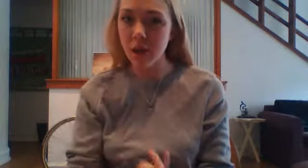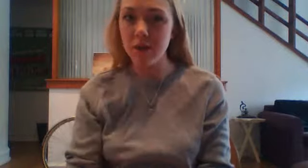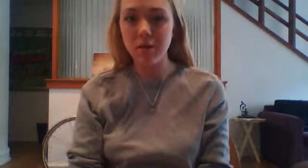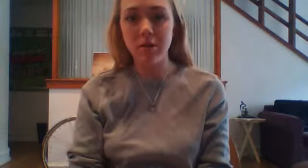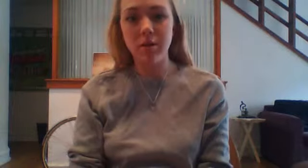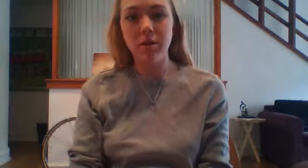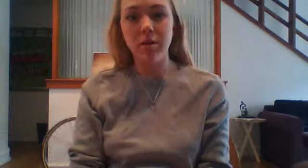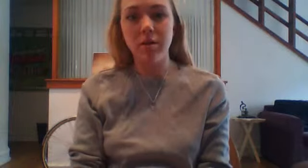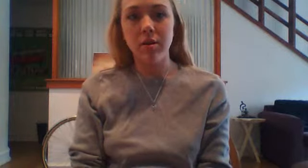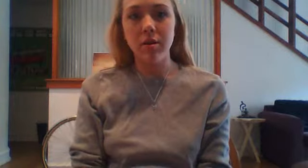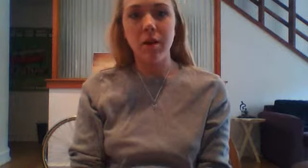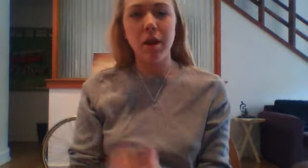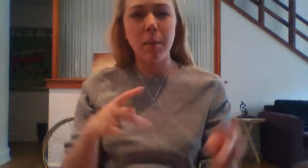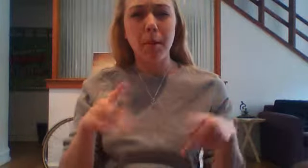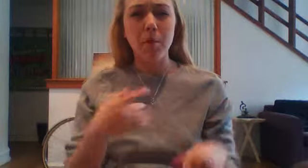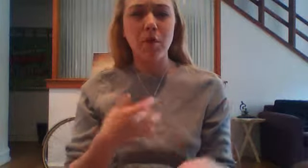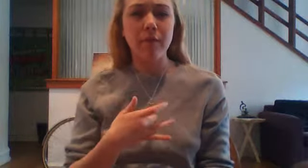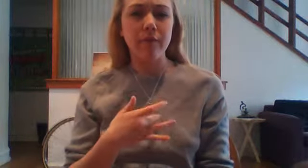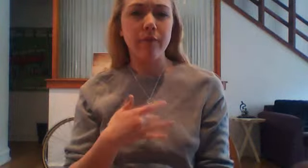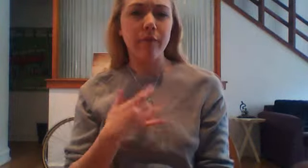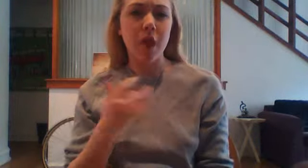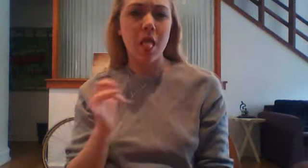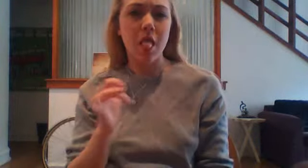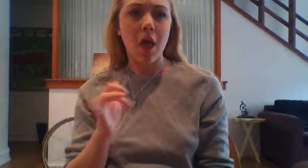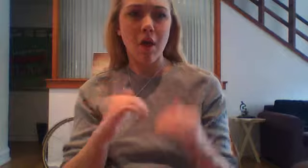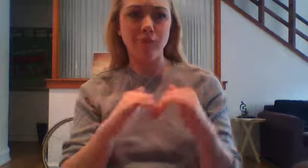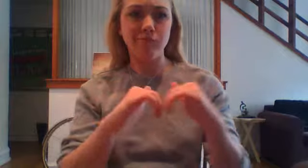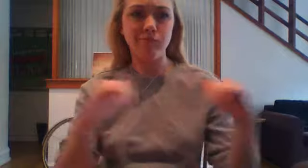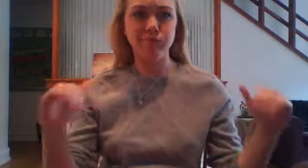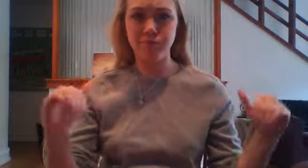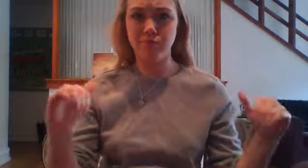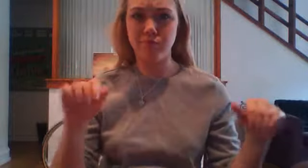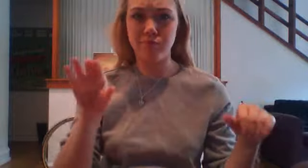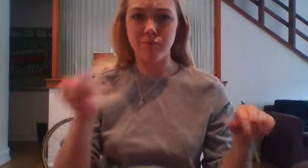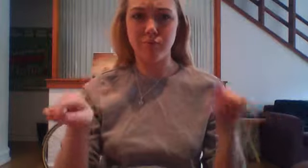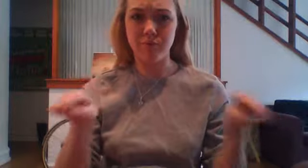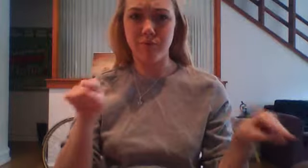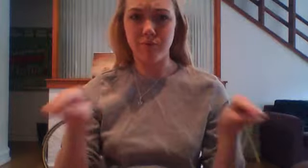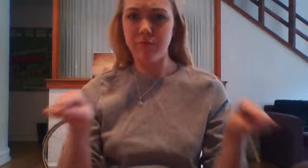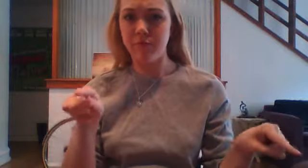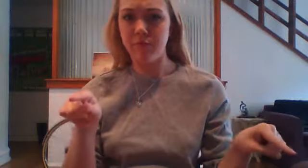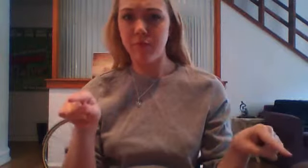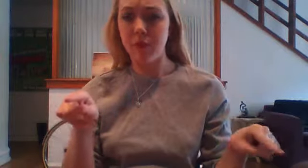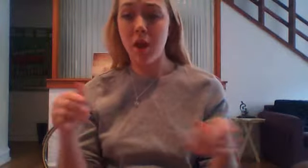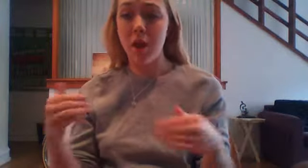Because people feel like you belong to either one or two camps. You have a disability or you don't have a disability.